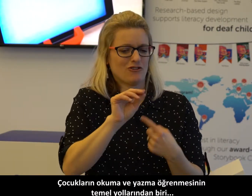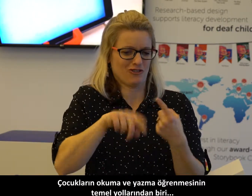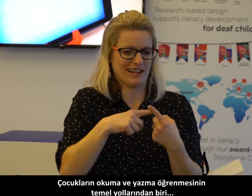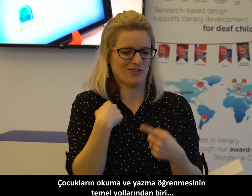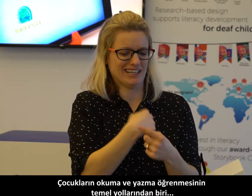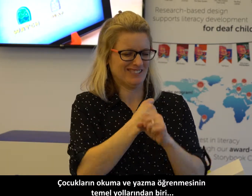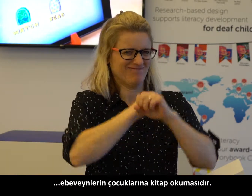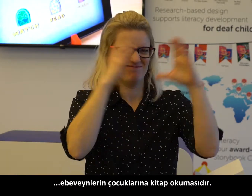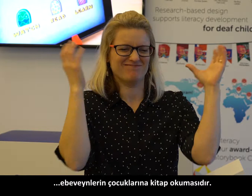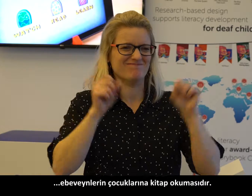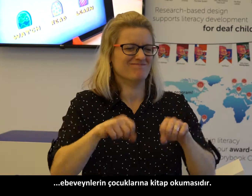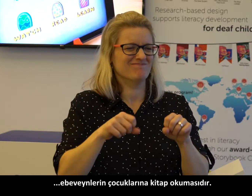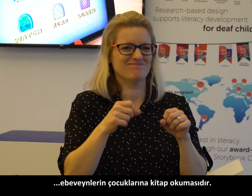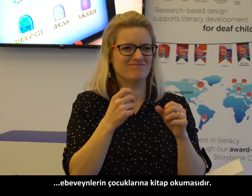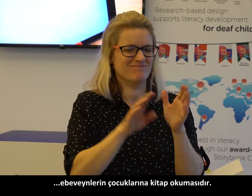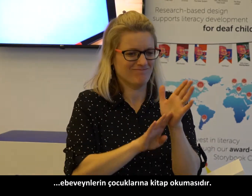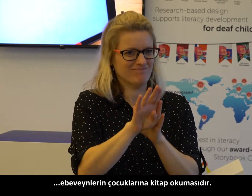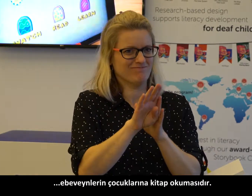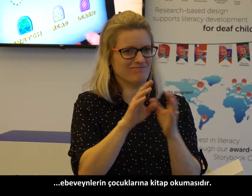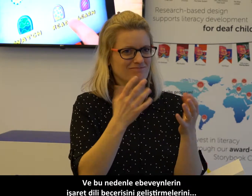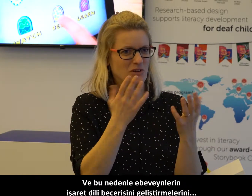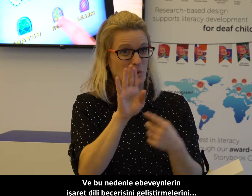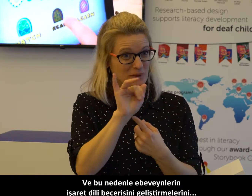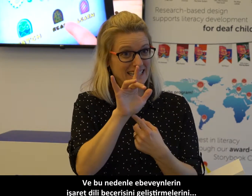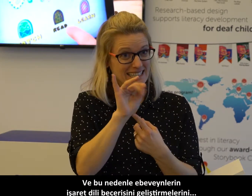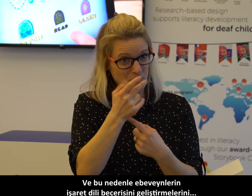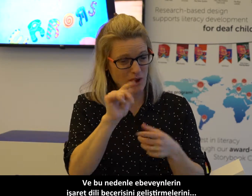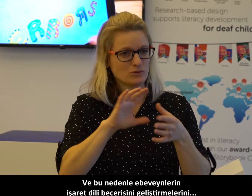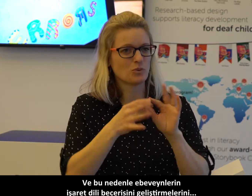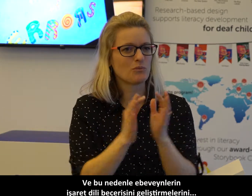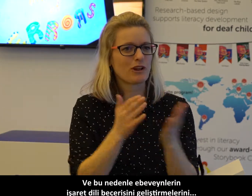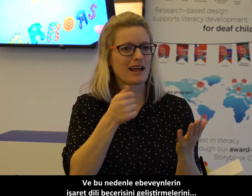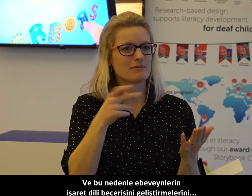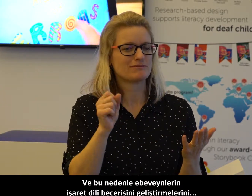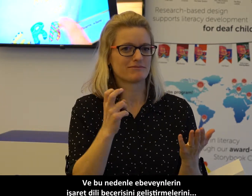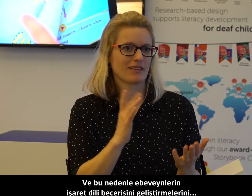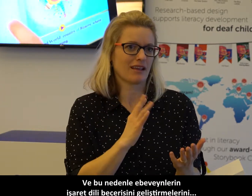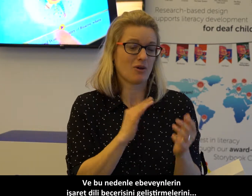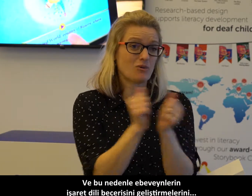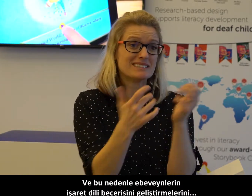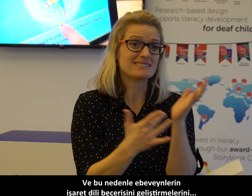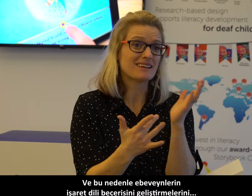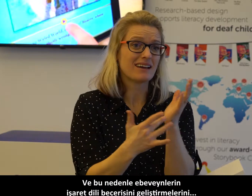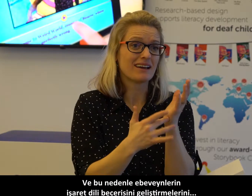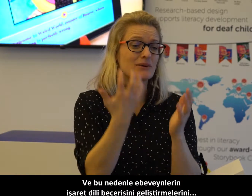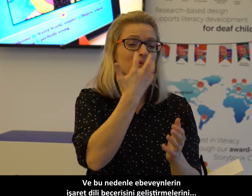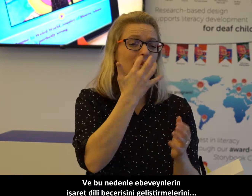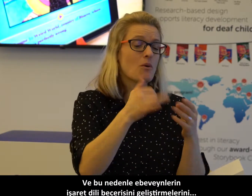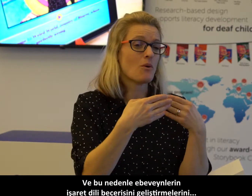one of the main ways that children learn to read and write. And so we want parents to be able to develop the skill of signing with their children